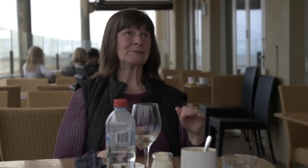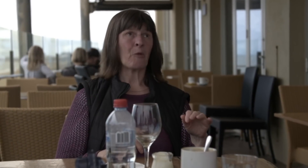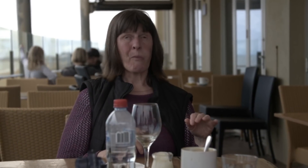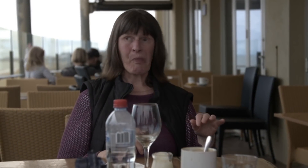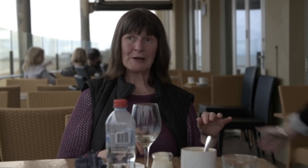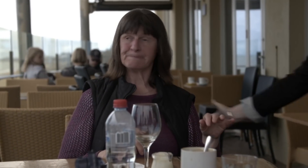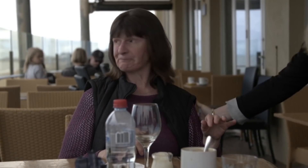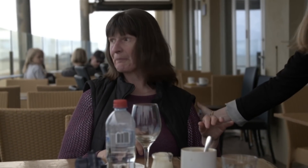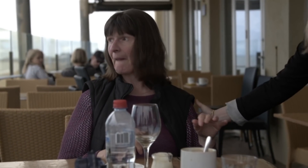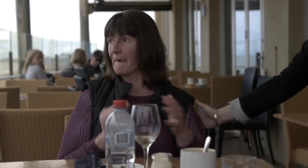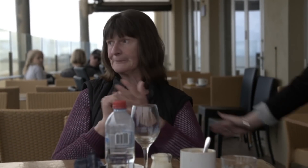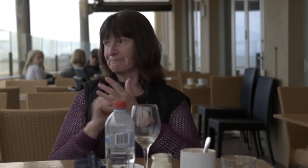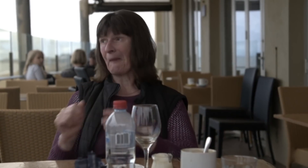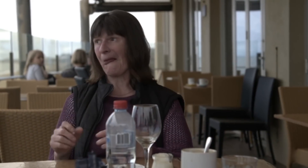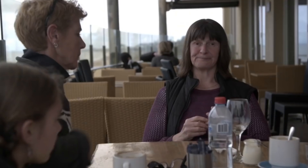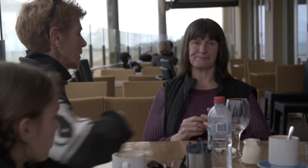of communicating with us. Yeah.